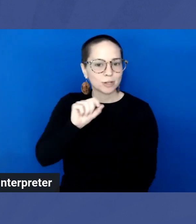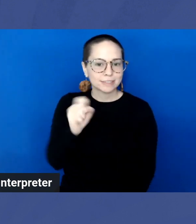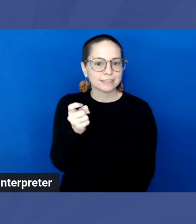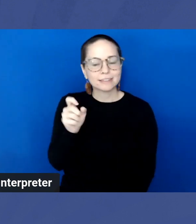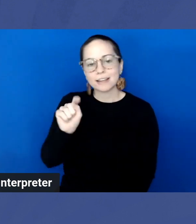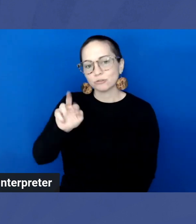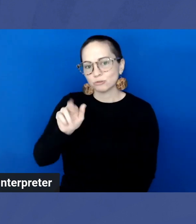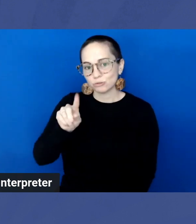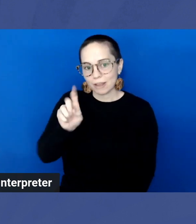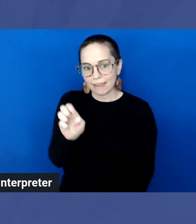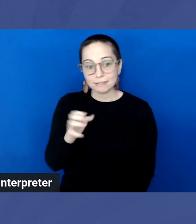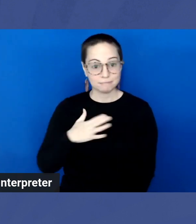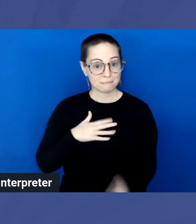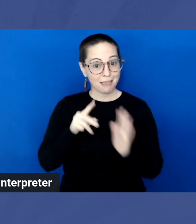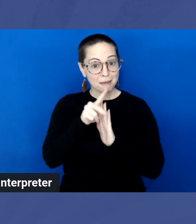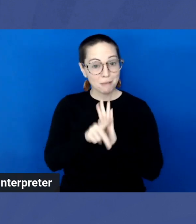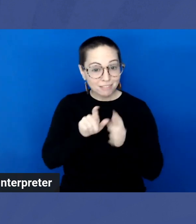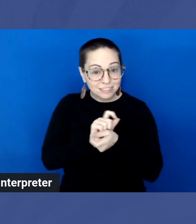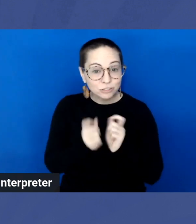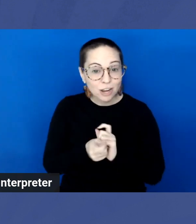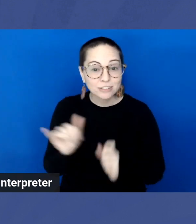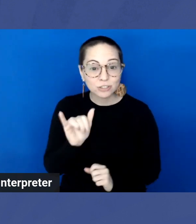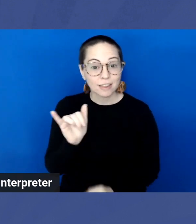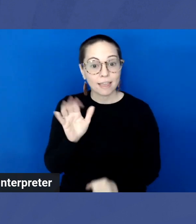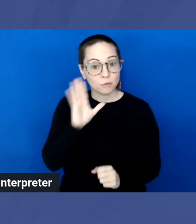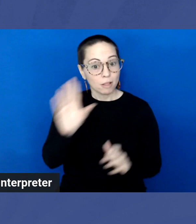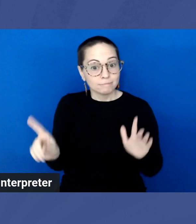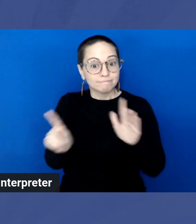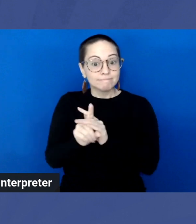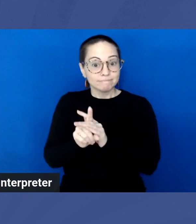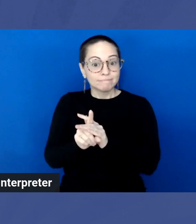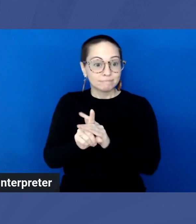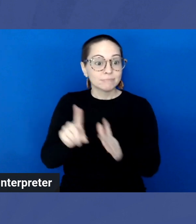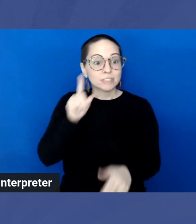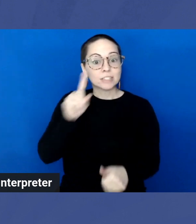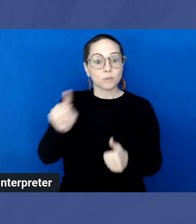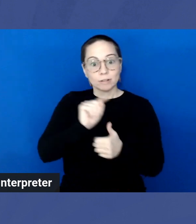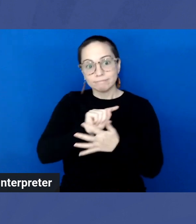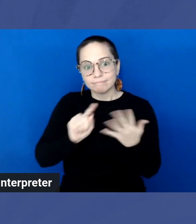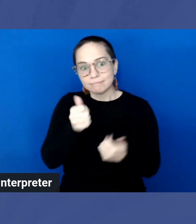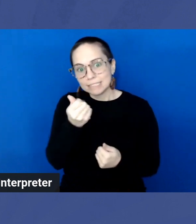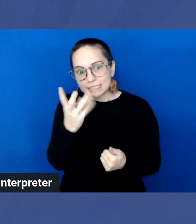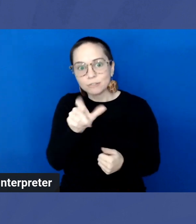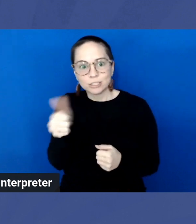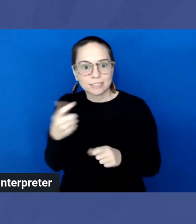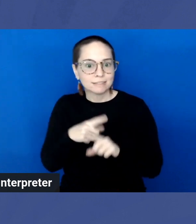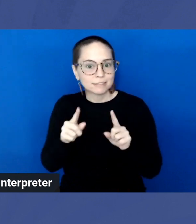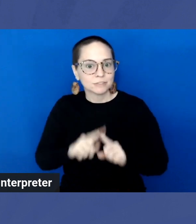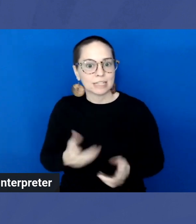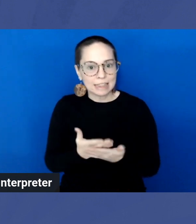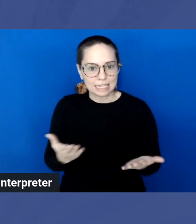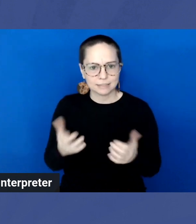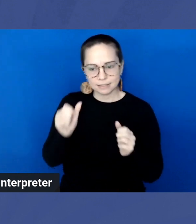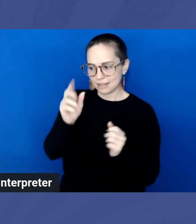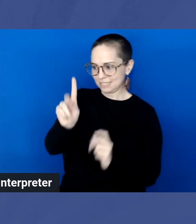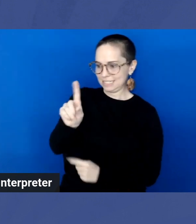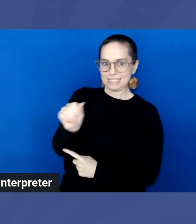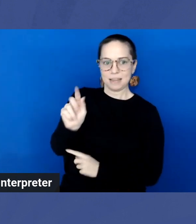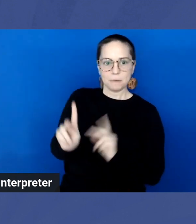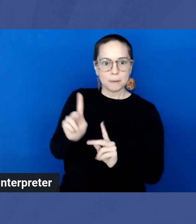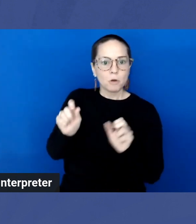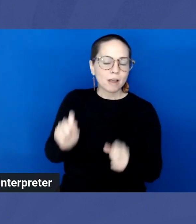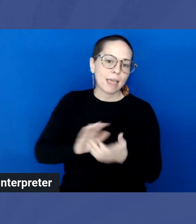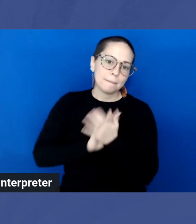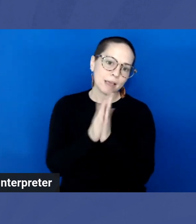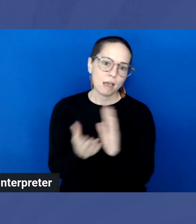Online policy changes, like those that arise because of SESTA and FOSTA, for example, can leave disabled folks more vulnerable than